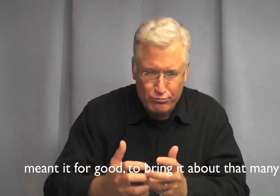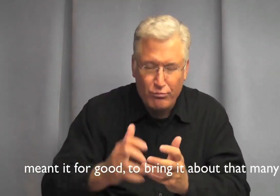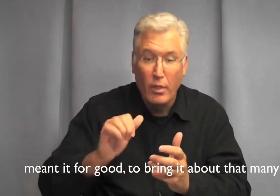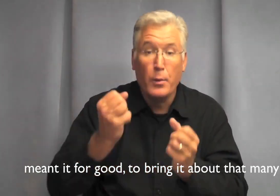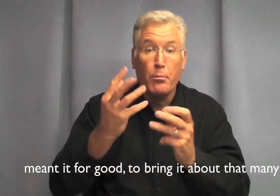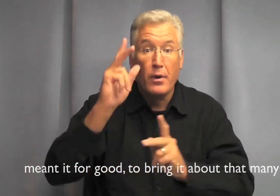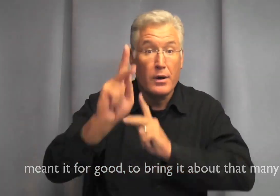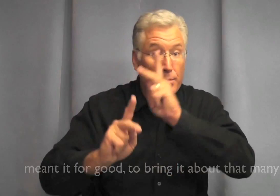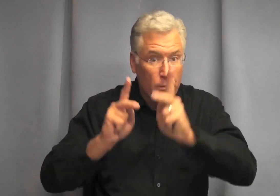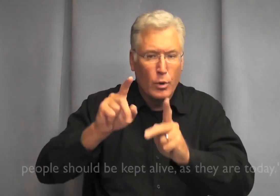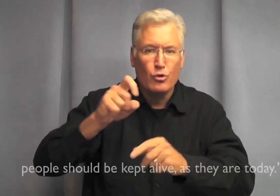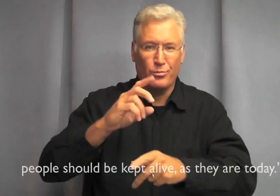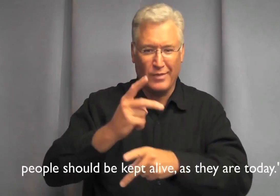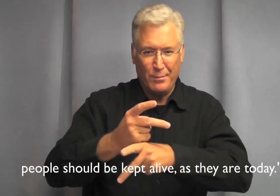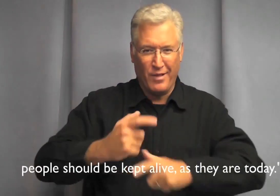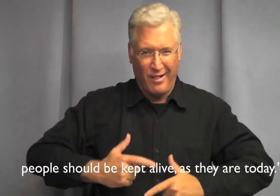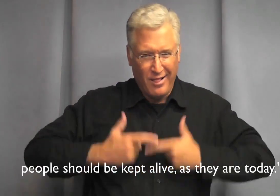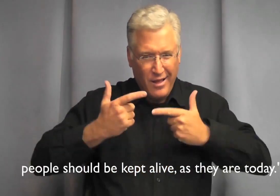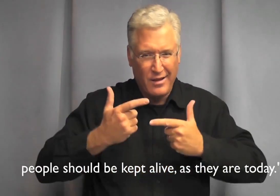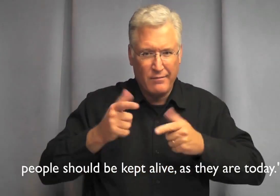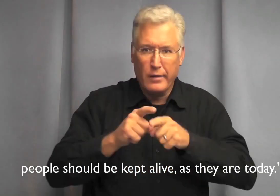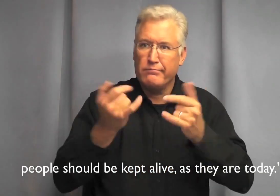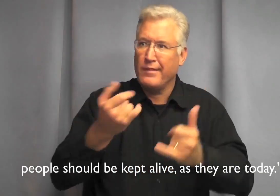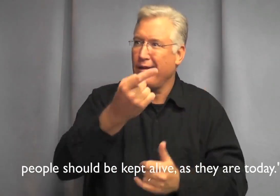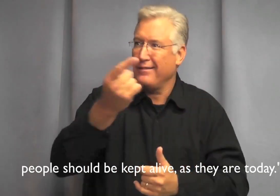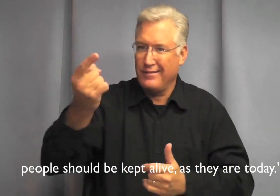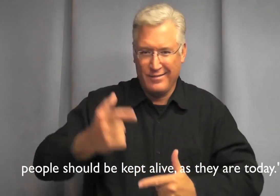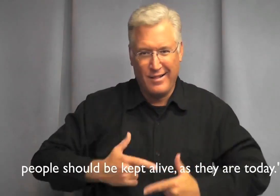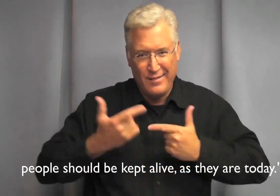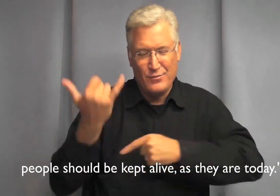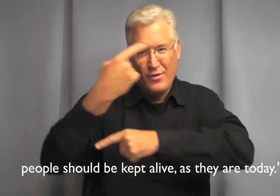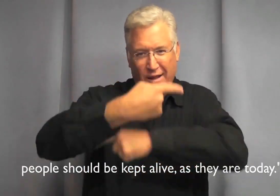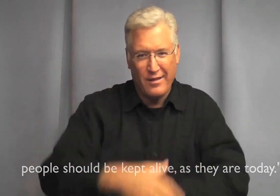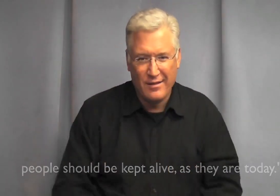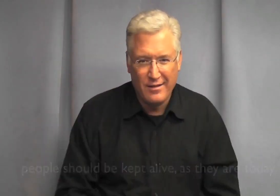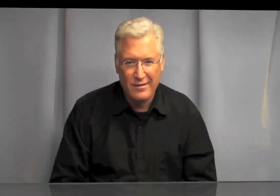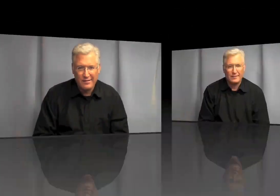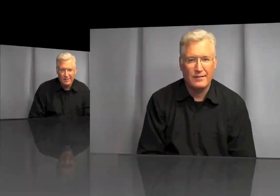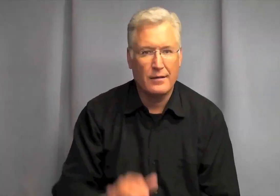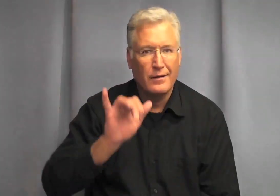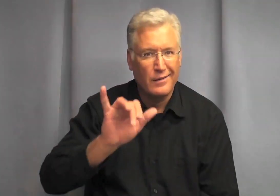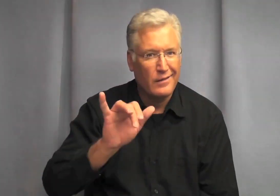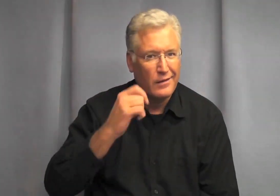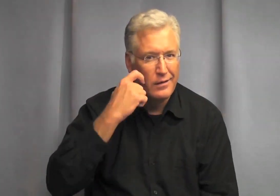it about, everything together, that many people should be kept alive as they are today.